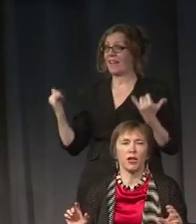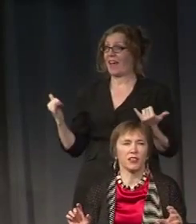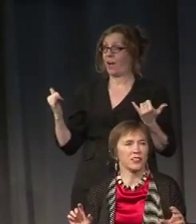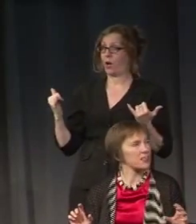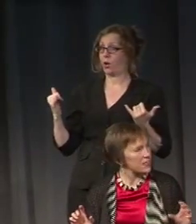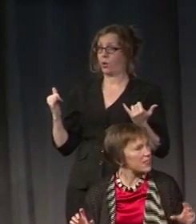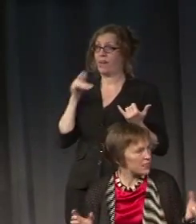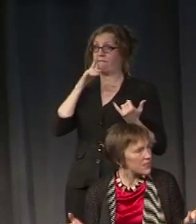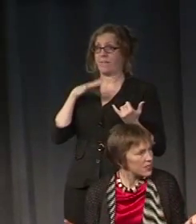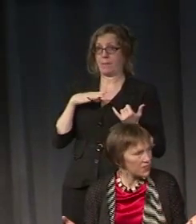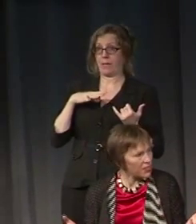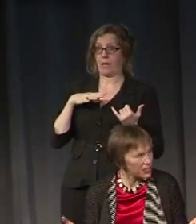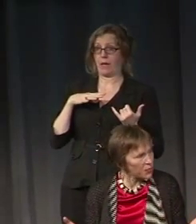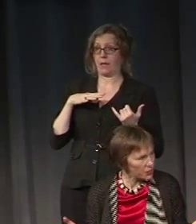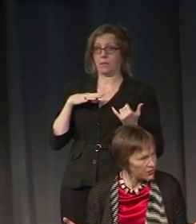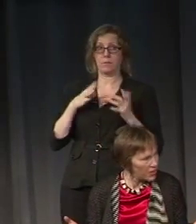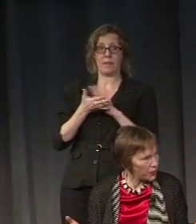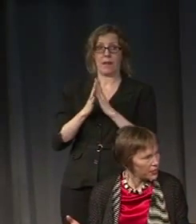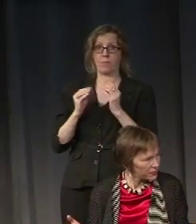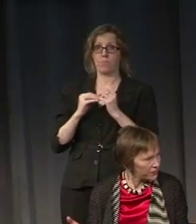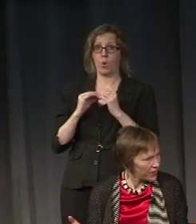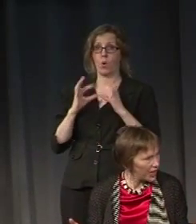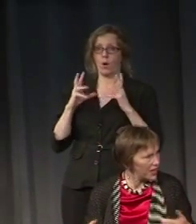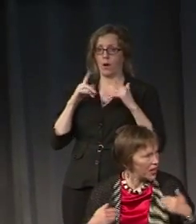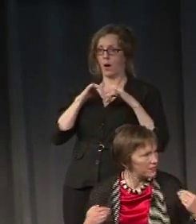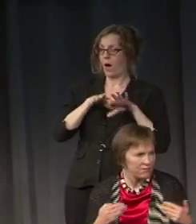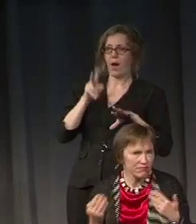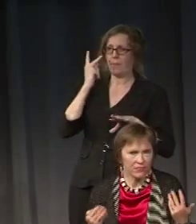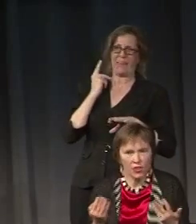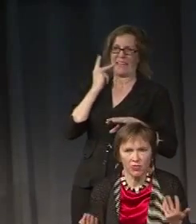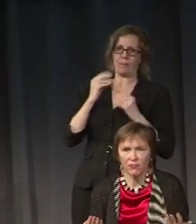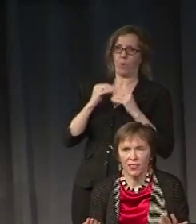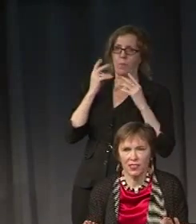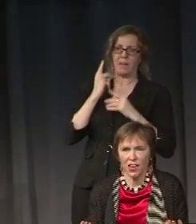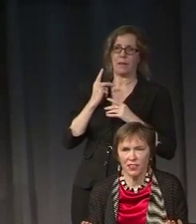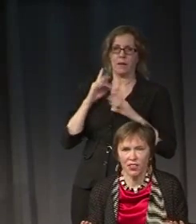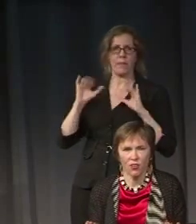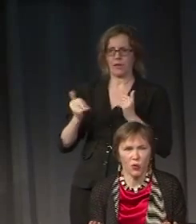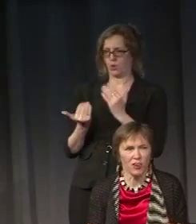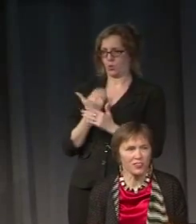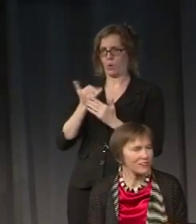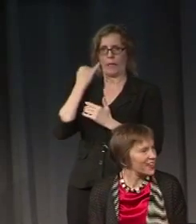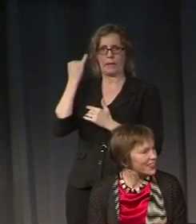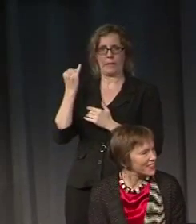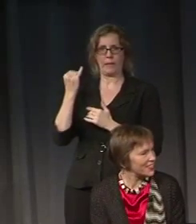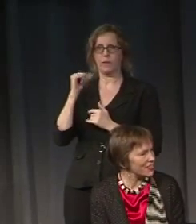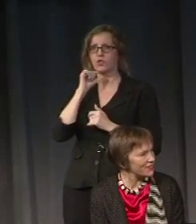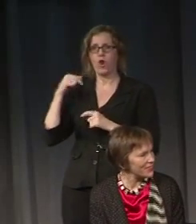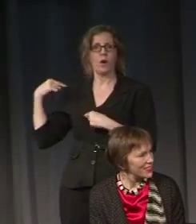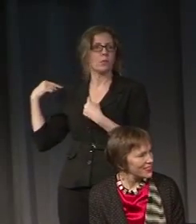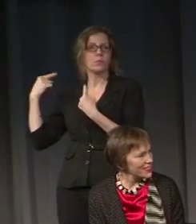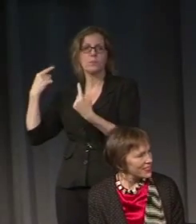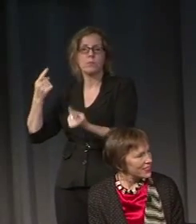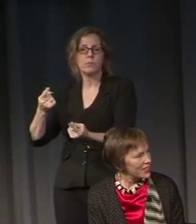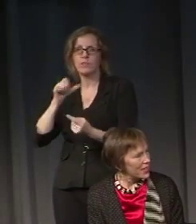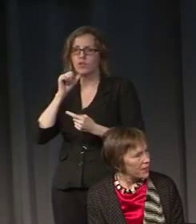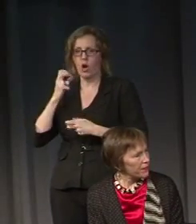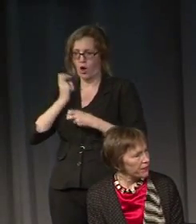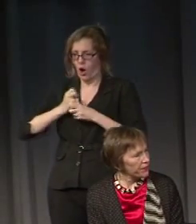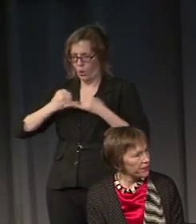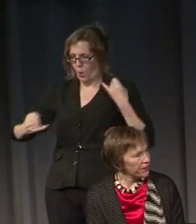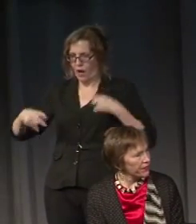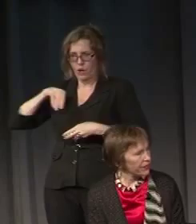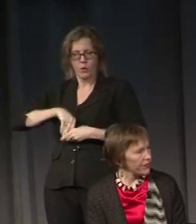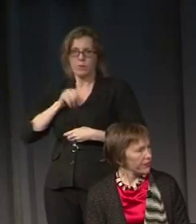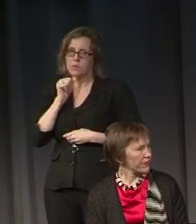of femaleness is a very contemporary phenomenon, and not, it's not hardwired, right? So. And one way I